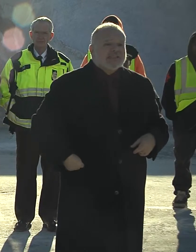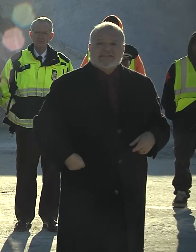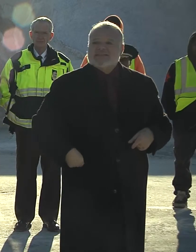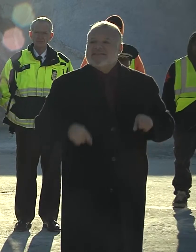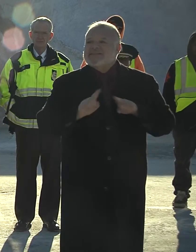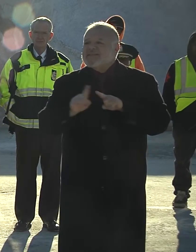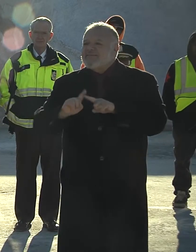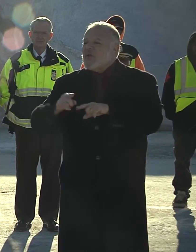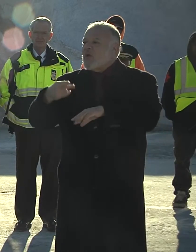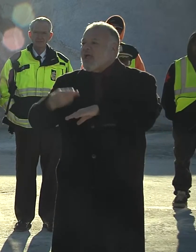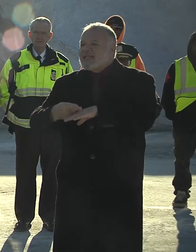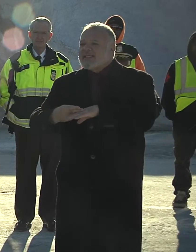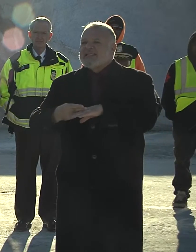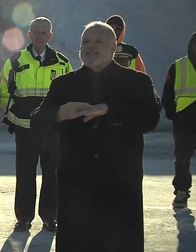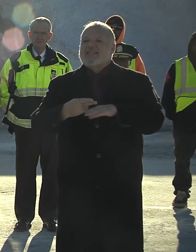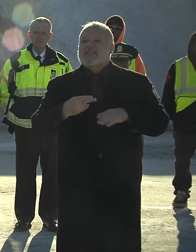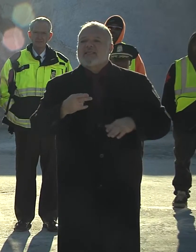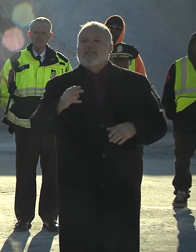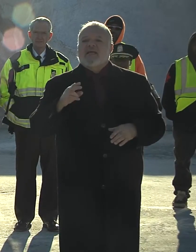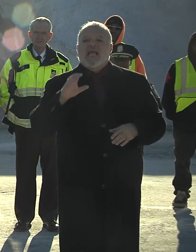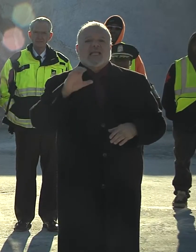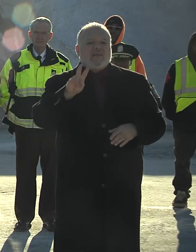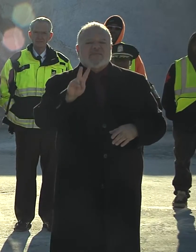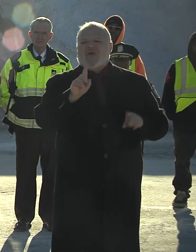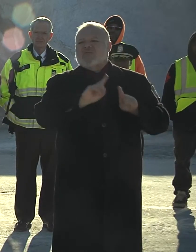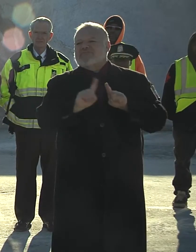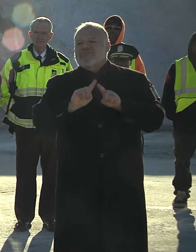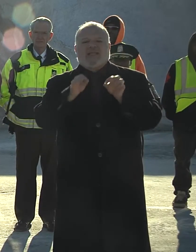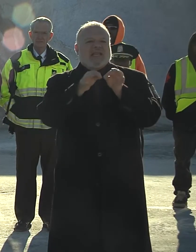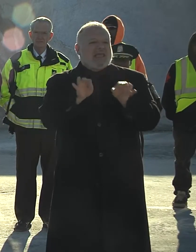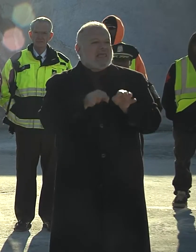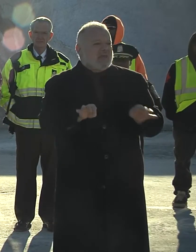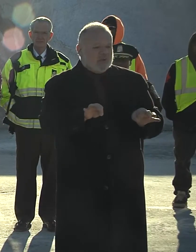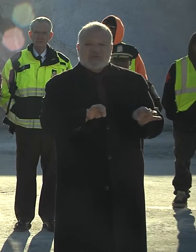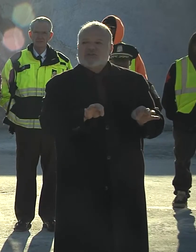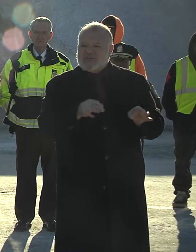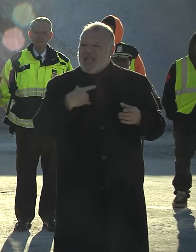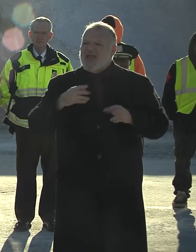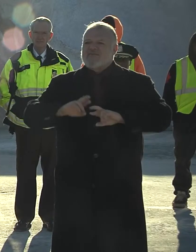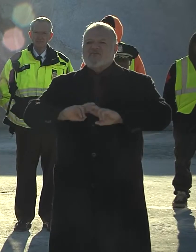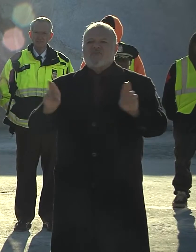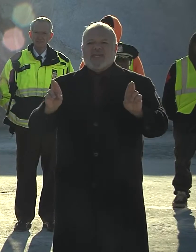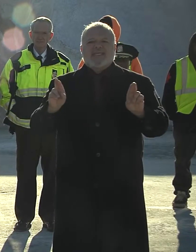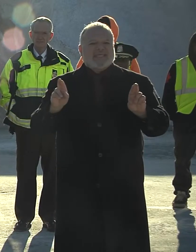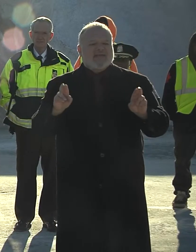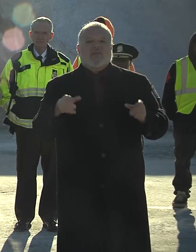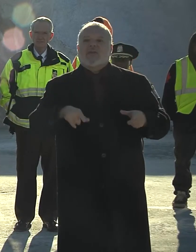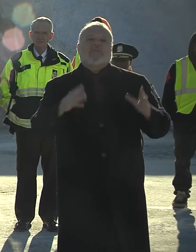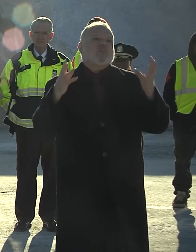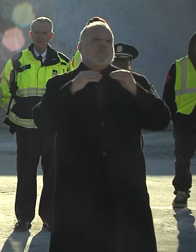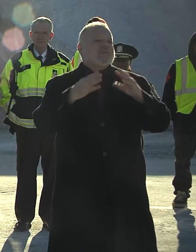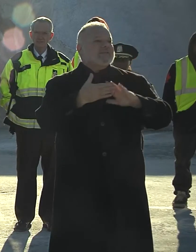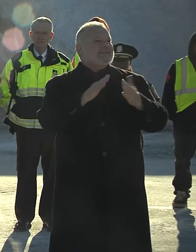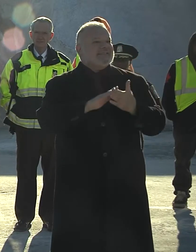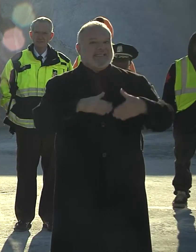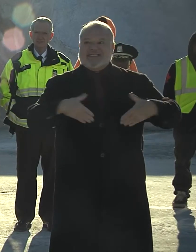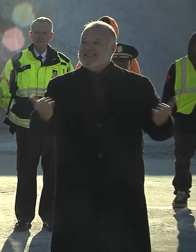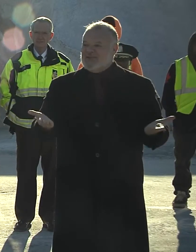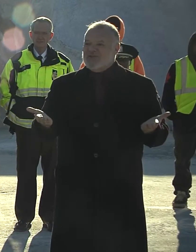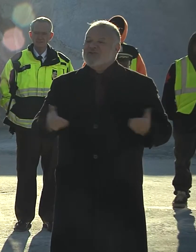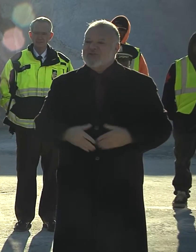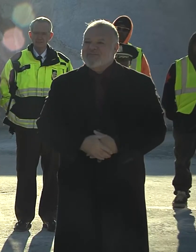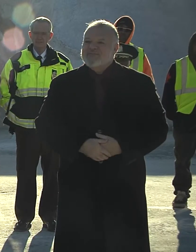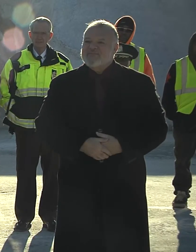and Cape Verdean Creole, and many more languages that represent the beautiful city of Boston. If you do not know who your assigned